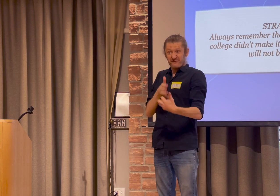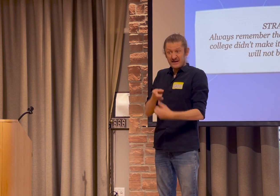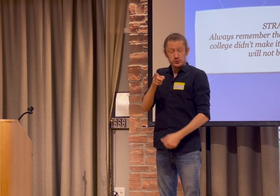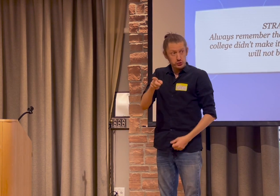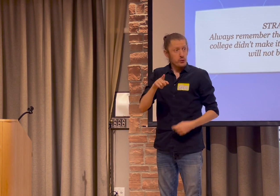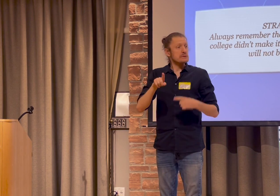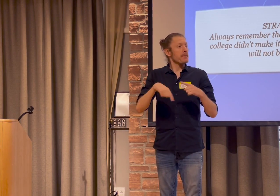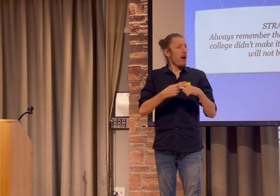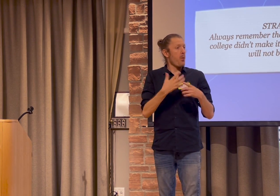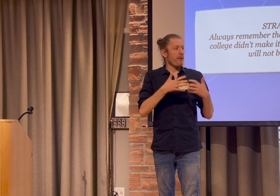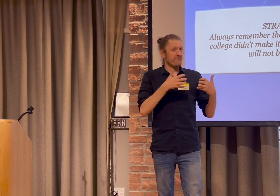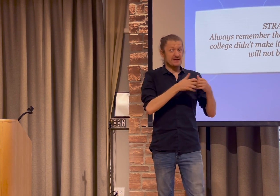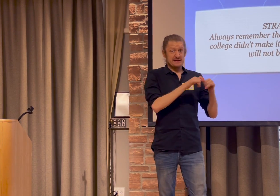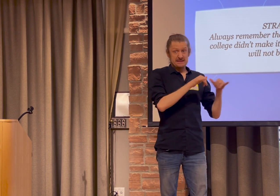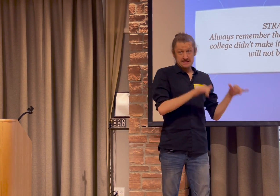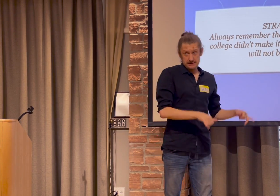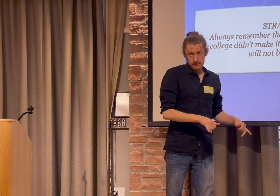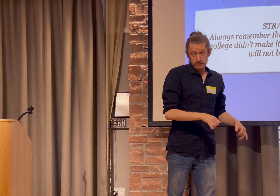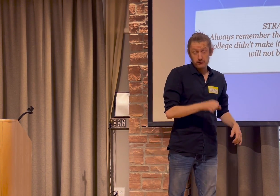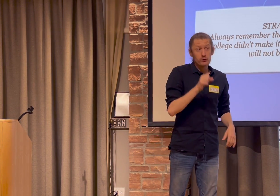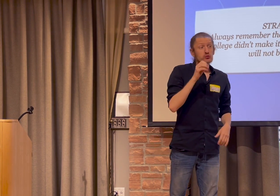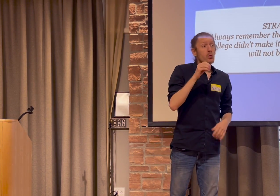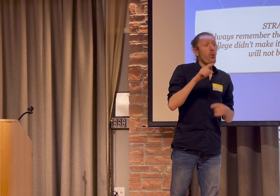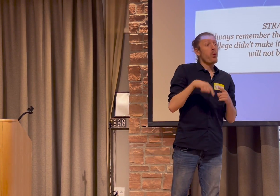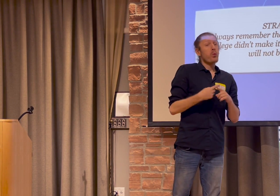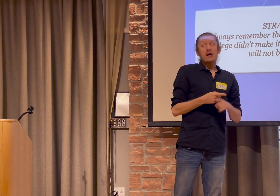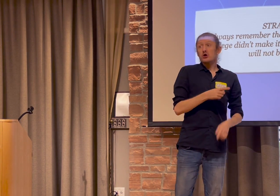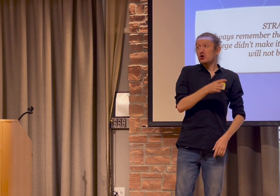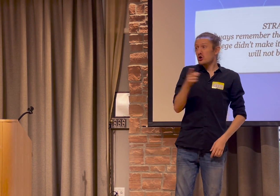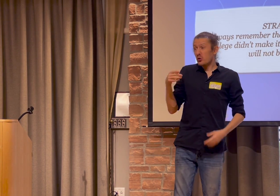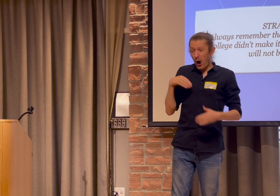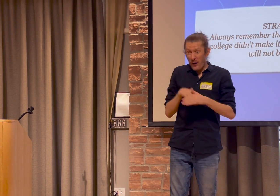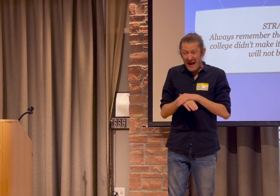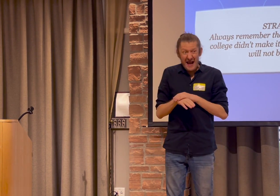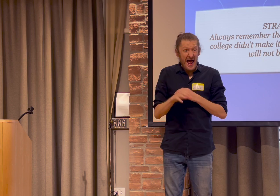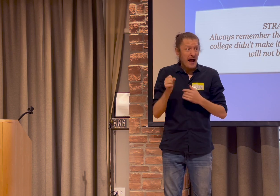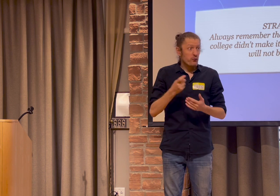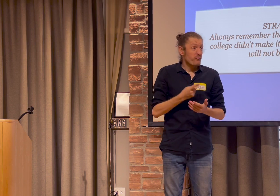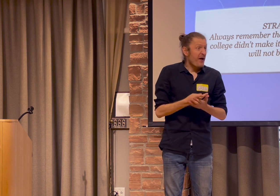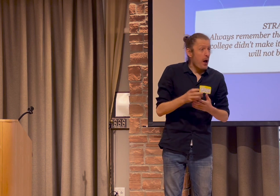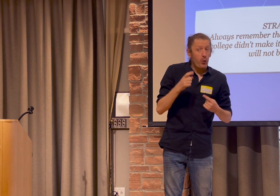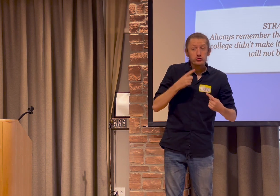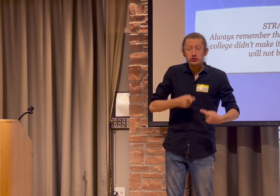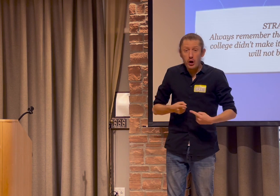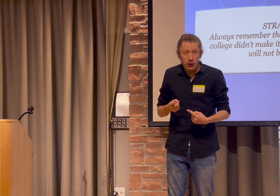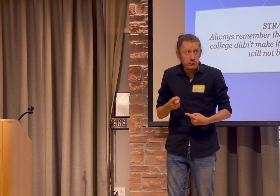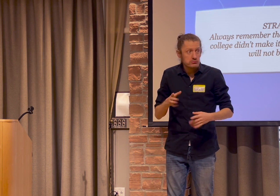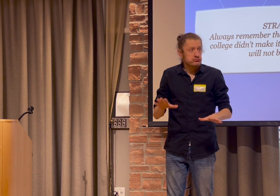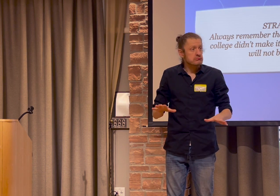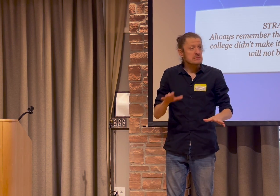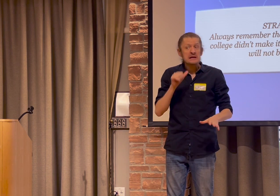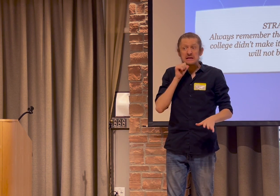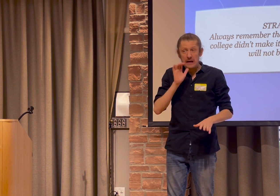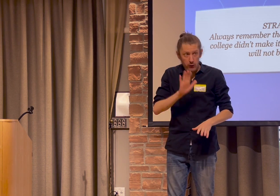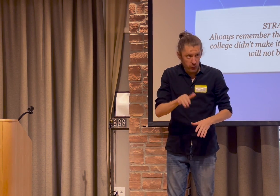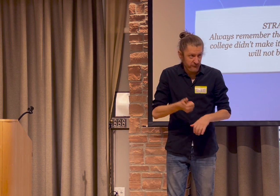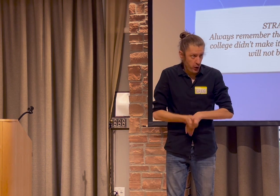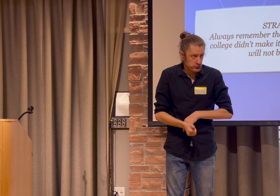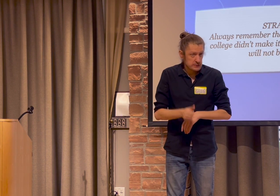It's not about what fits you, it's about what fits the system. So when you go in or struggle or fail